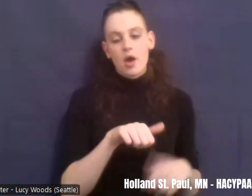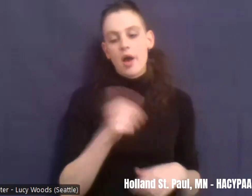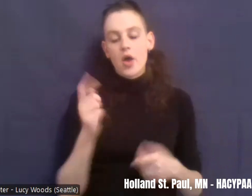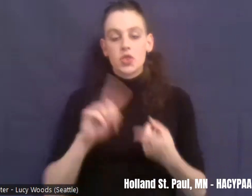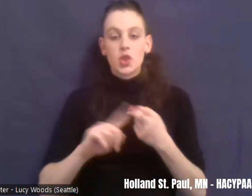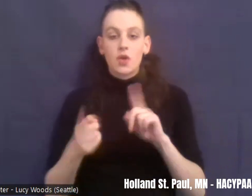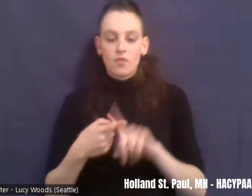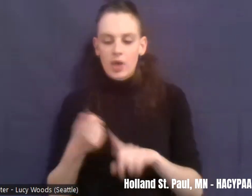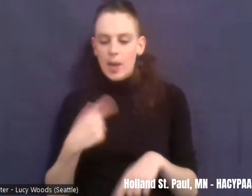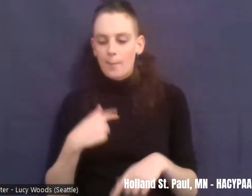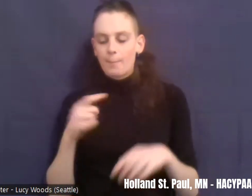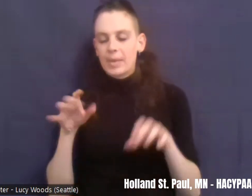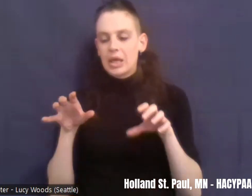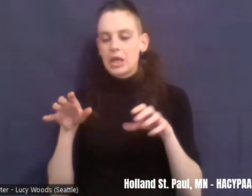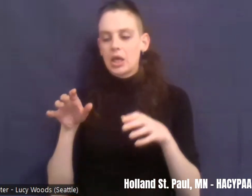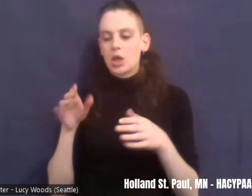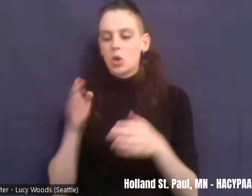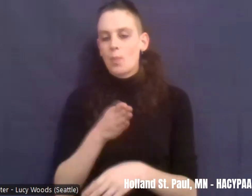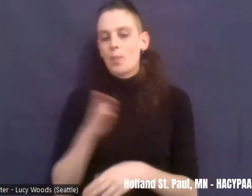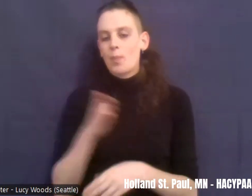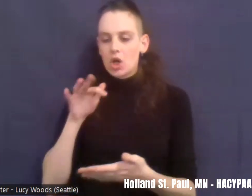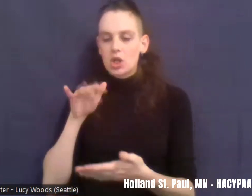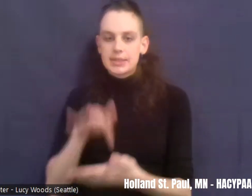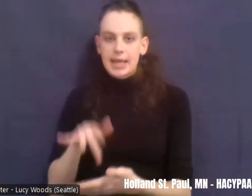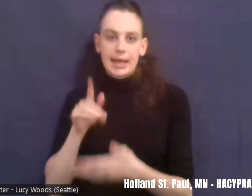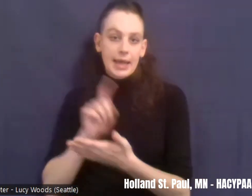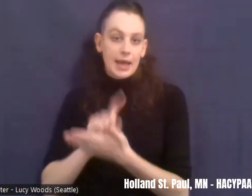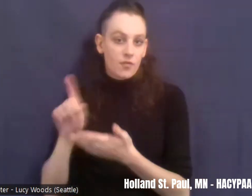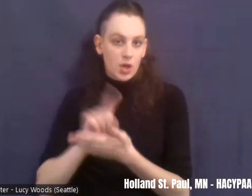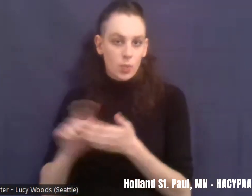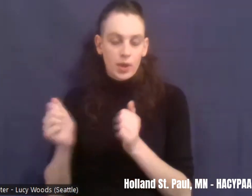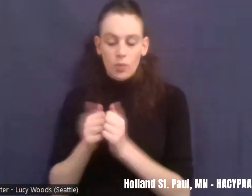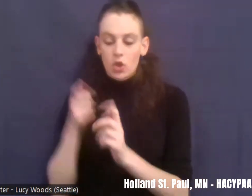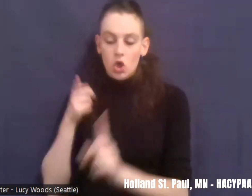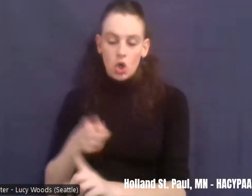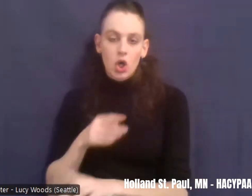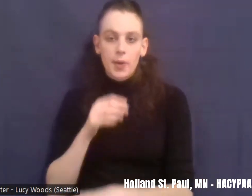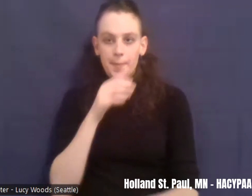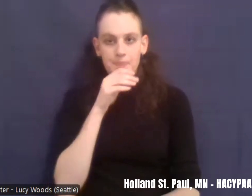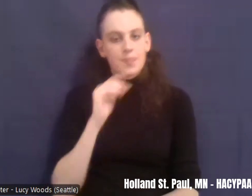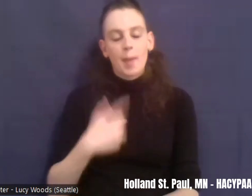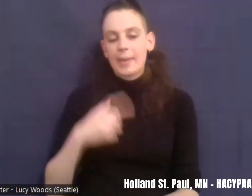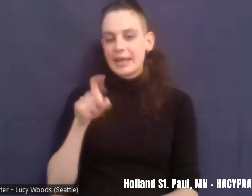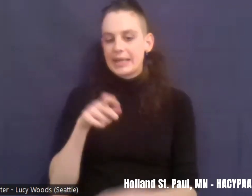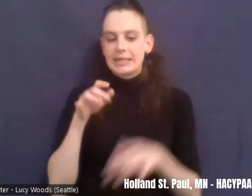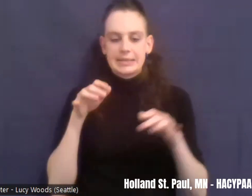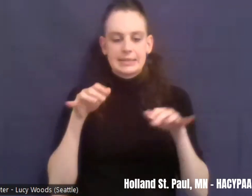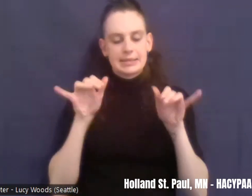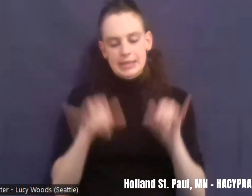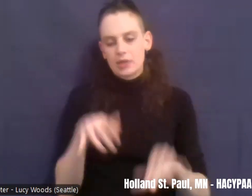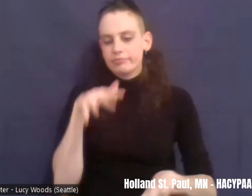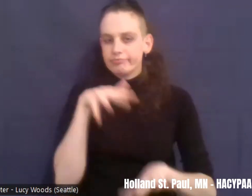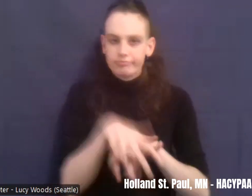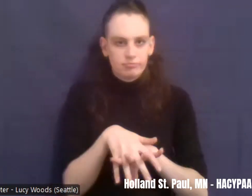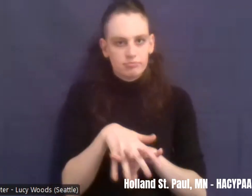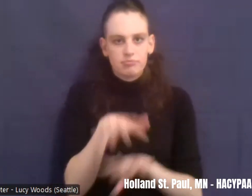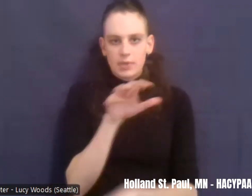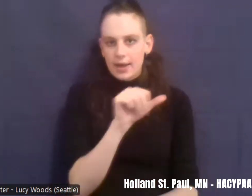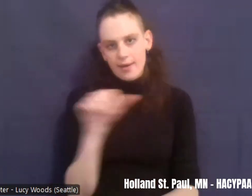Wisconsin, who like she knows the book inside and out. Because I need to stay in the middle. Like I need to continue, like